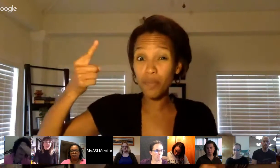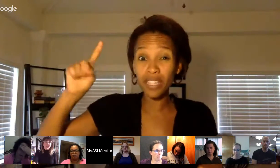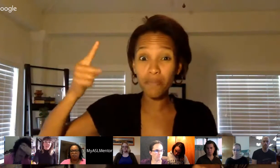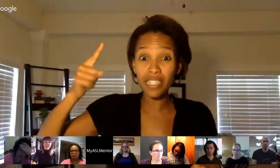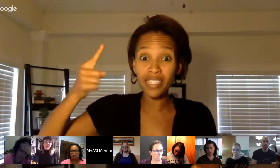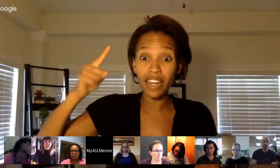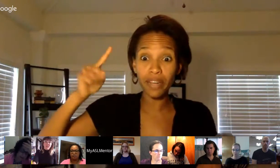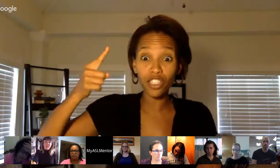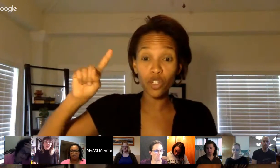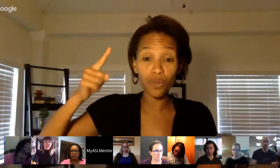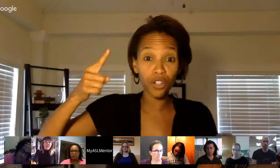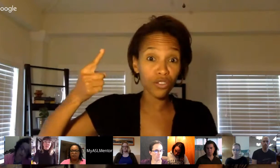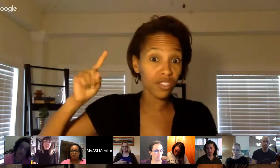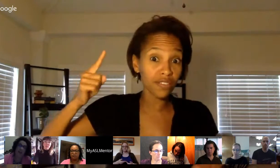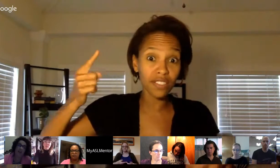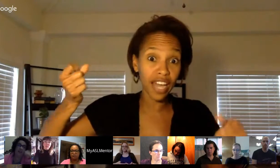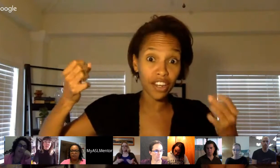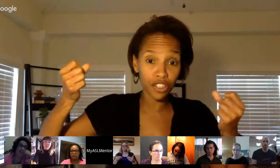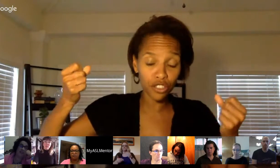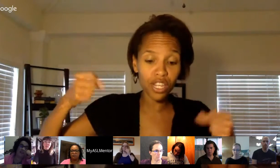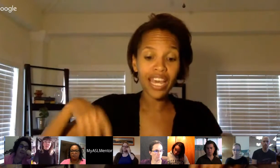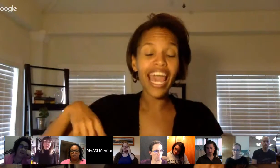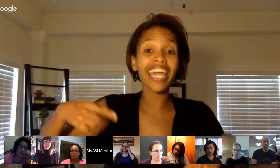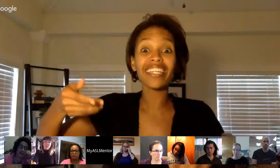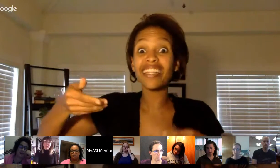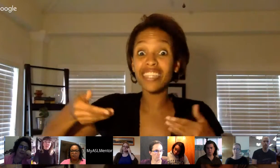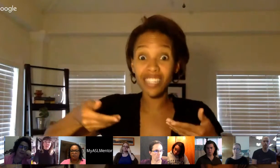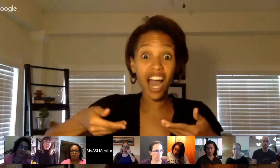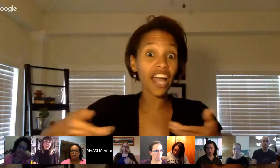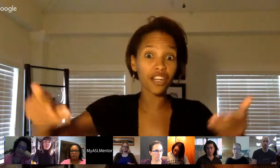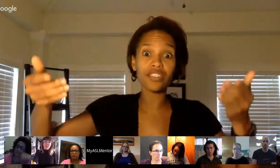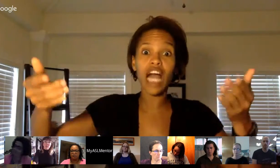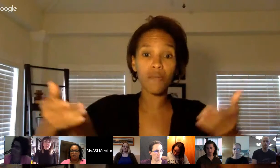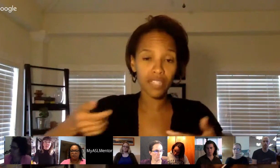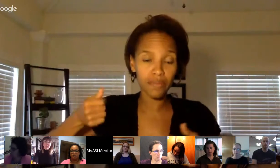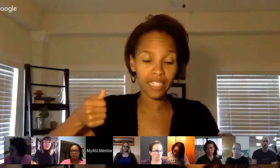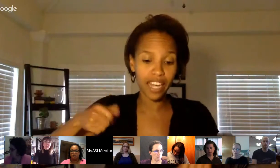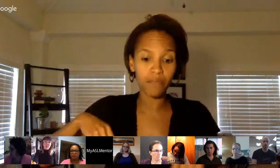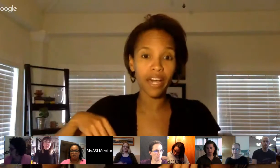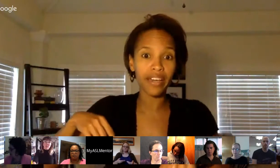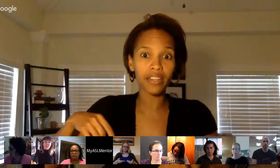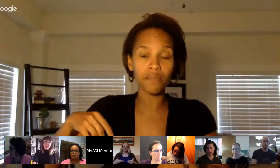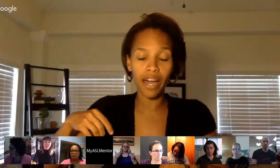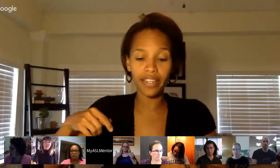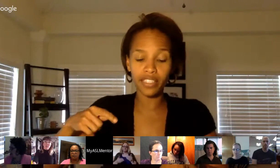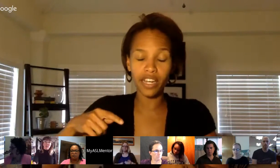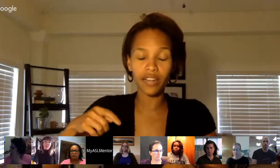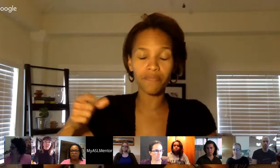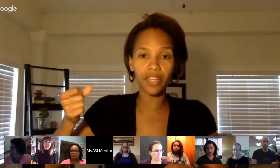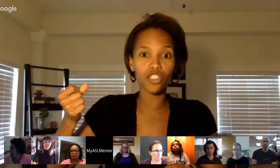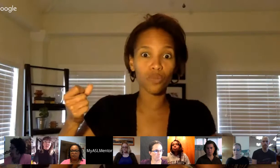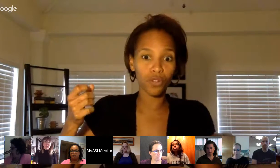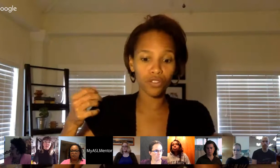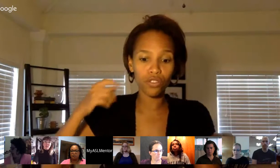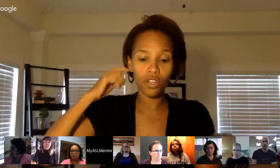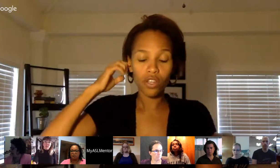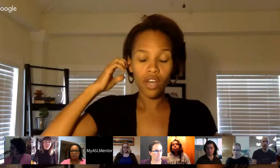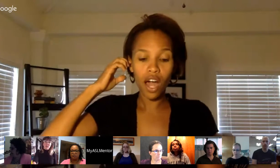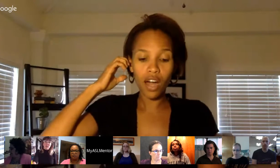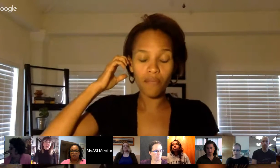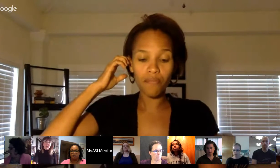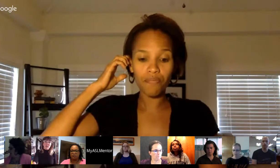is commonly missigned by interpreters and signers, and this hire is commonly missigned by